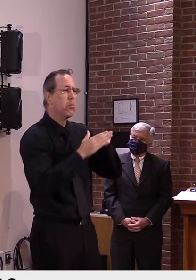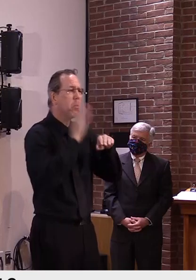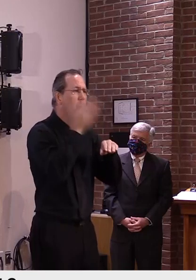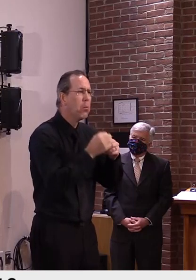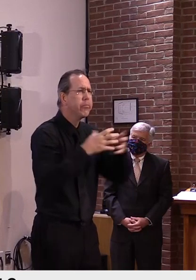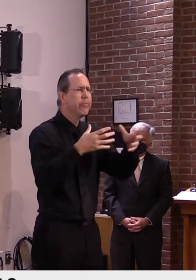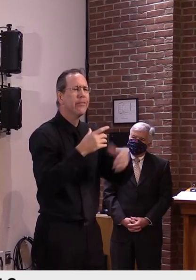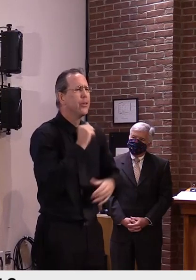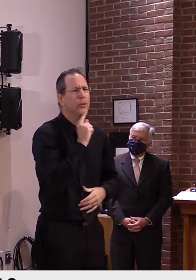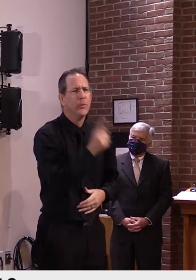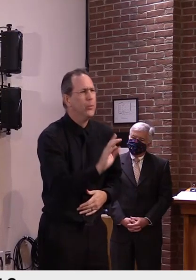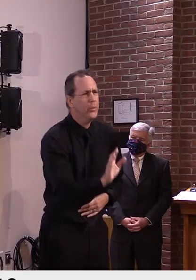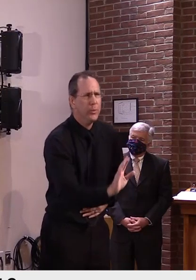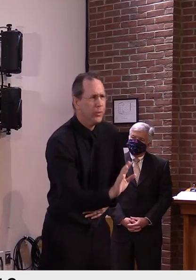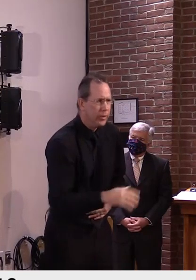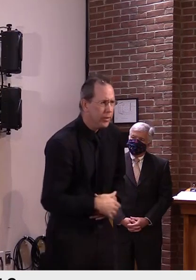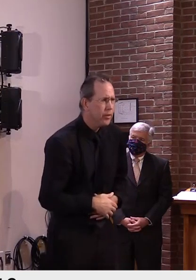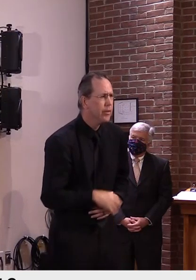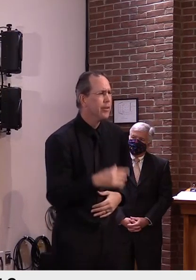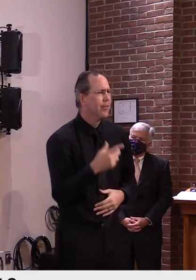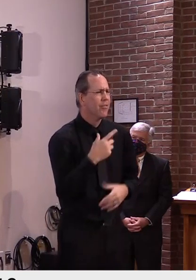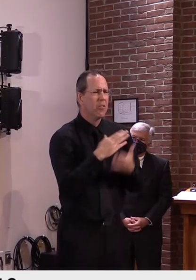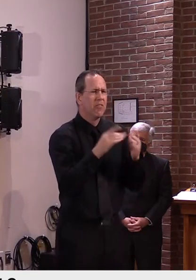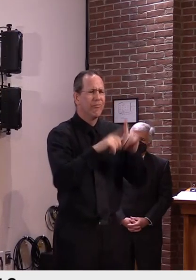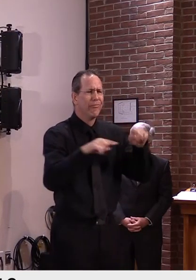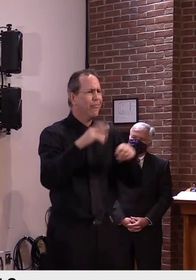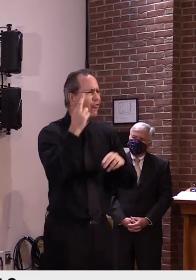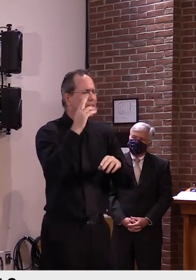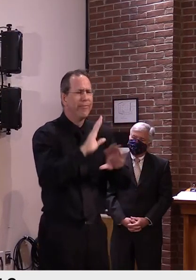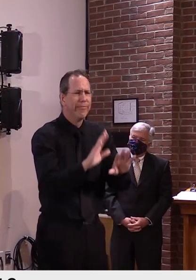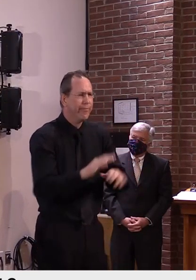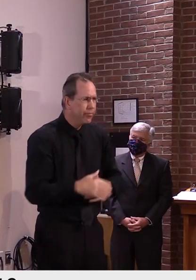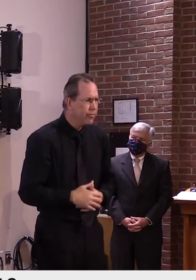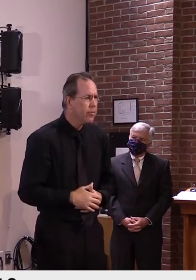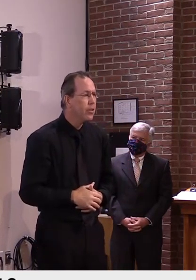So let's hope that the modeling actually